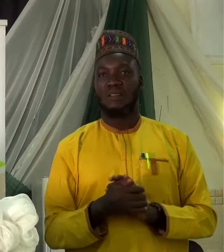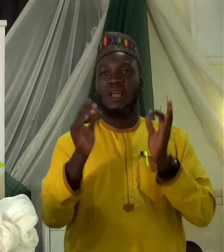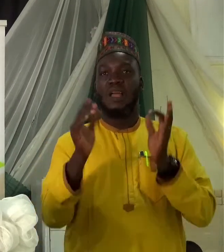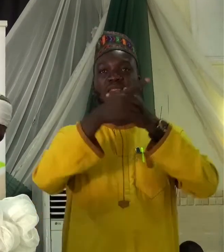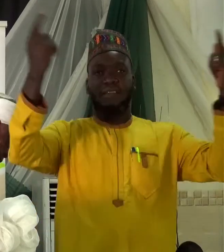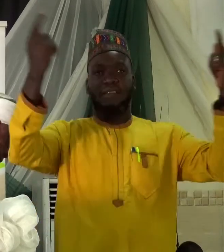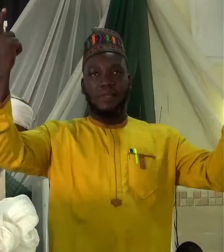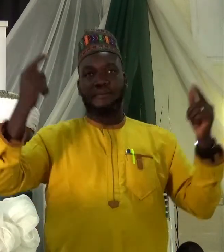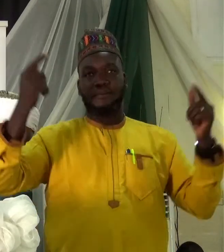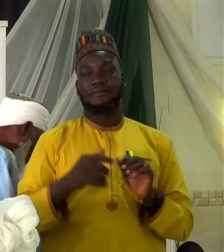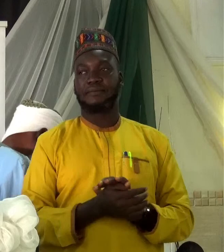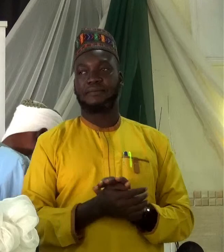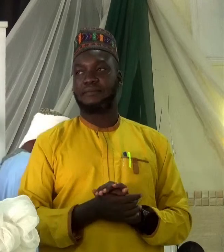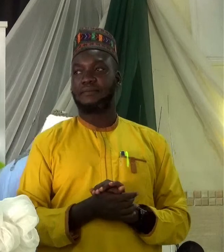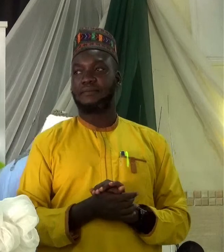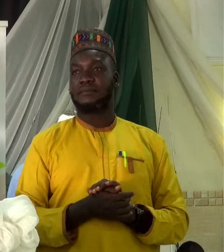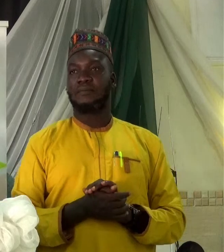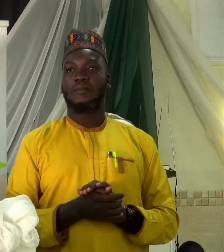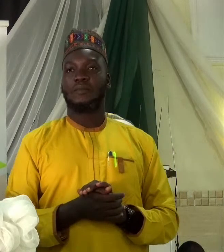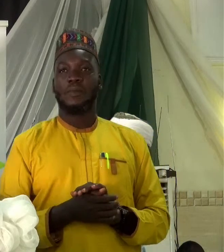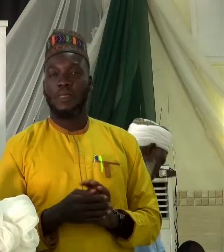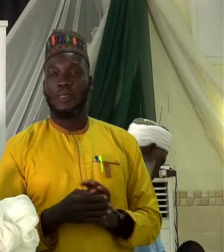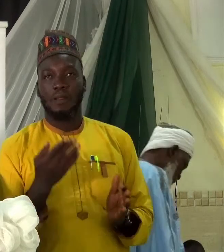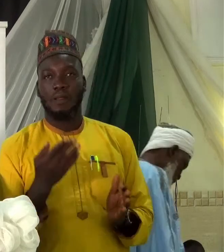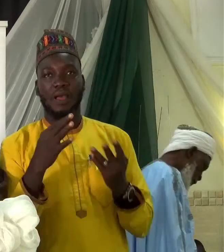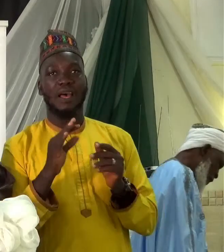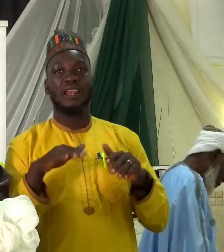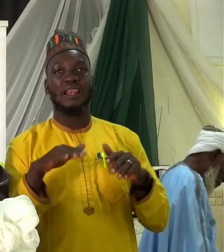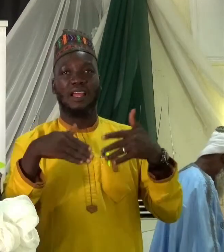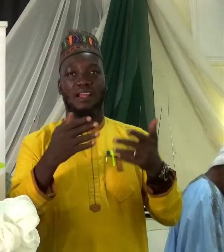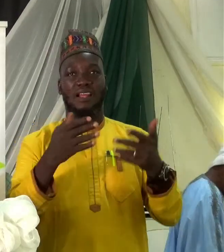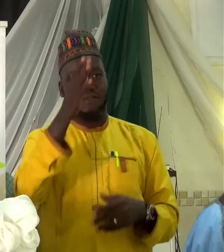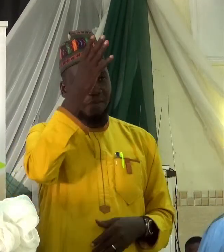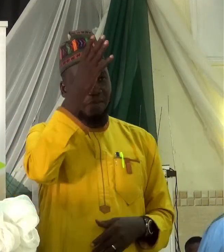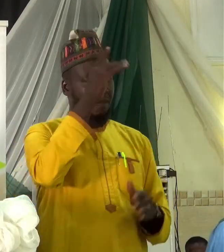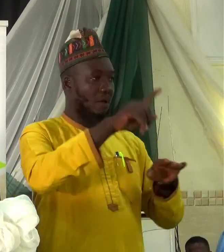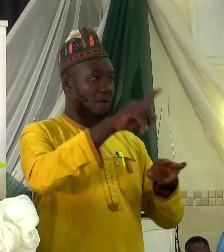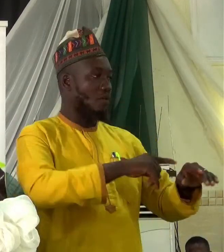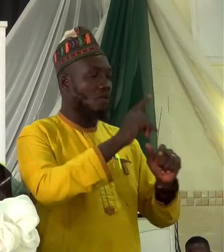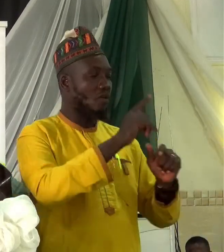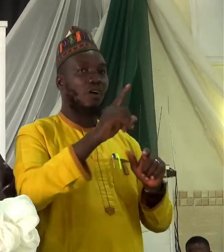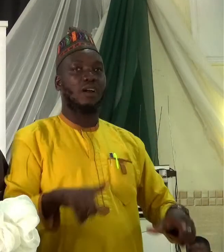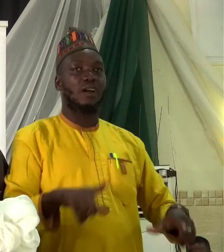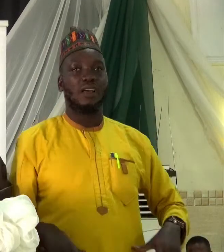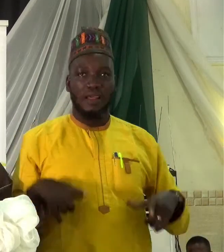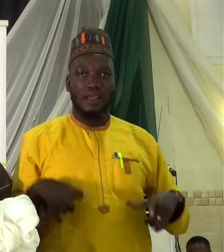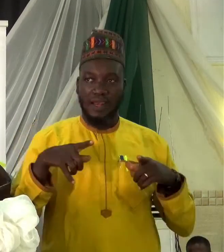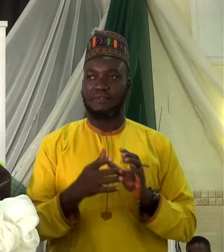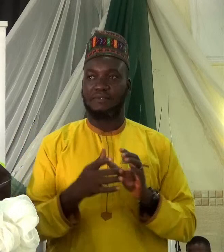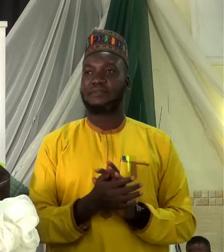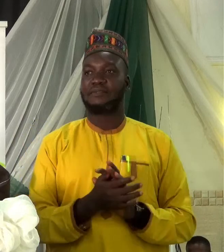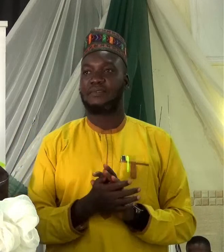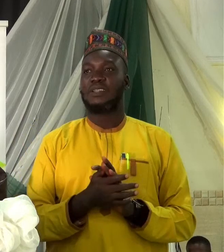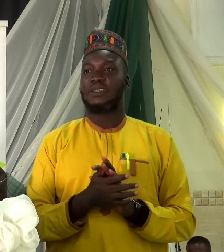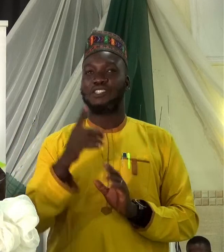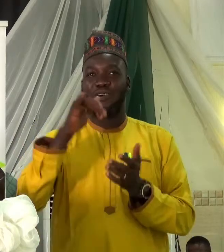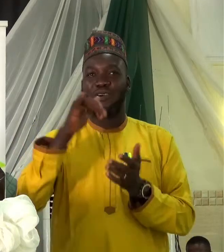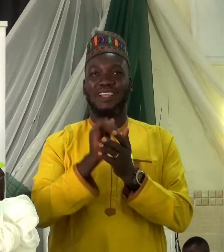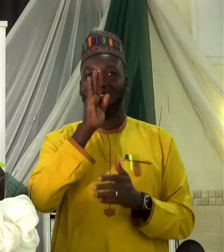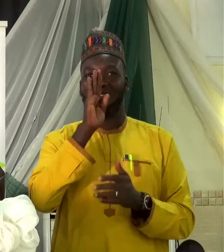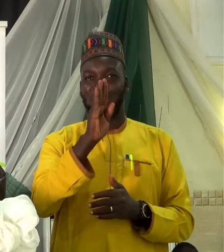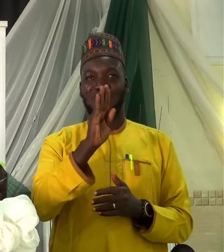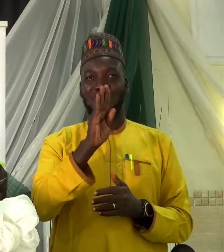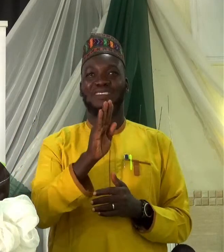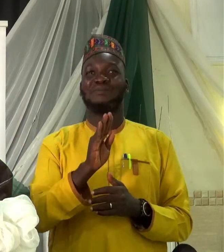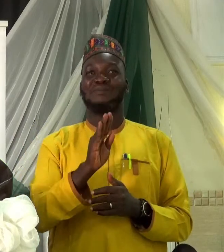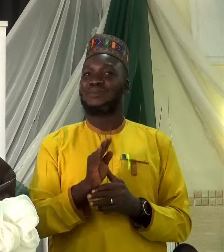kabirullah allahu akbar olorun je ki ari awon agbalagba pe amin ya o ti ko atalafia ra e ti o ba ya tan ti o lesinu olorun ni sale ko fun